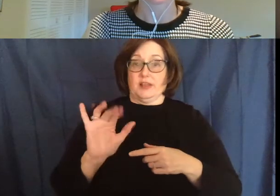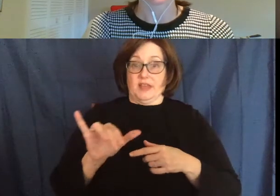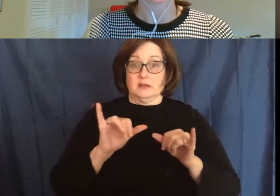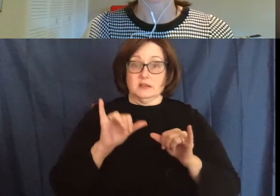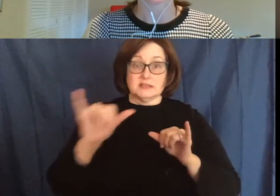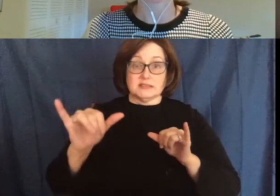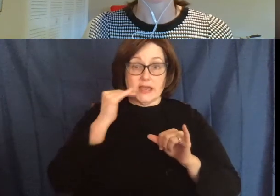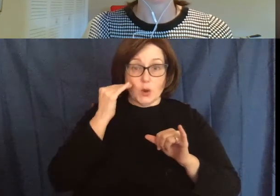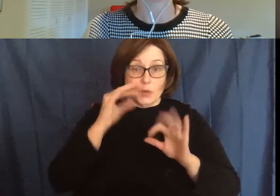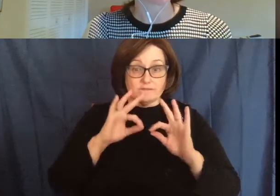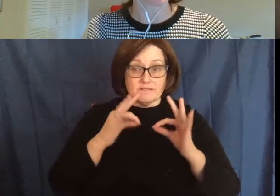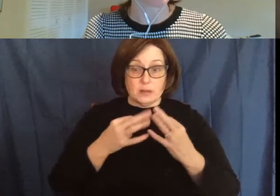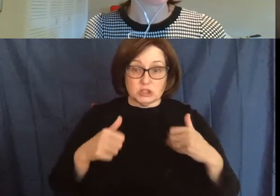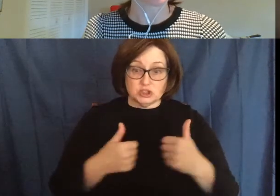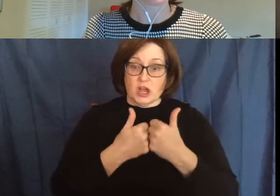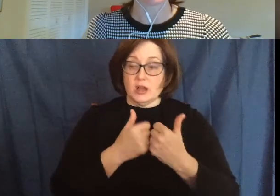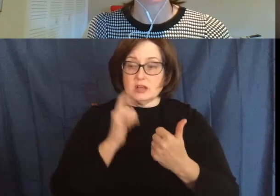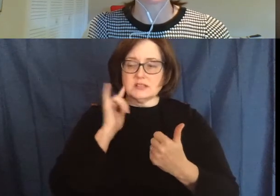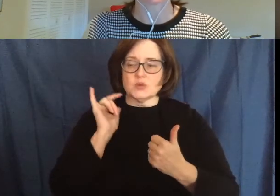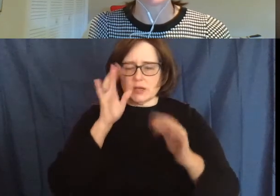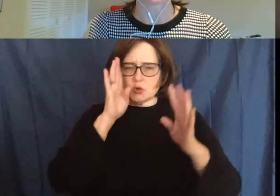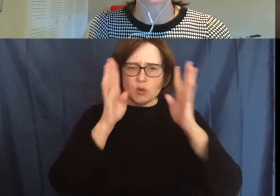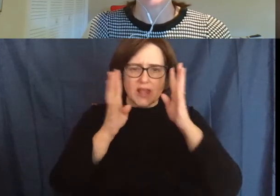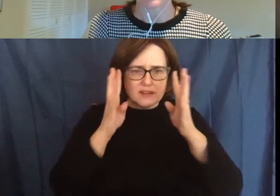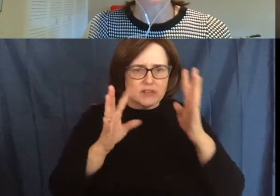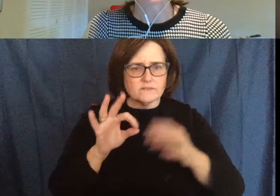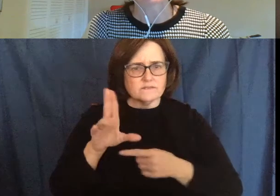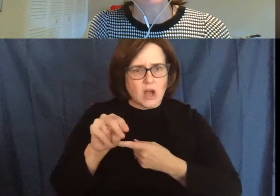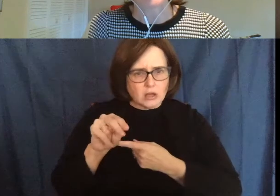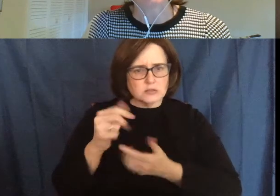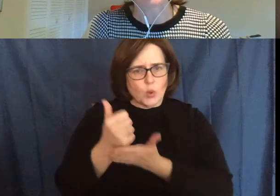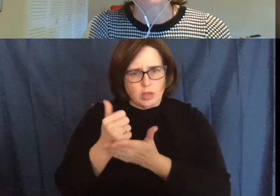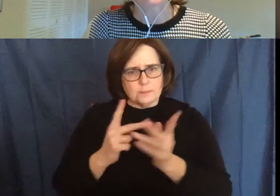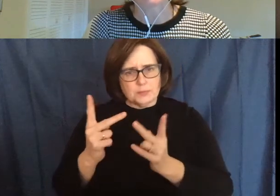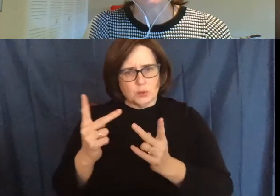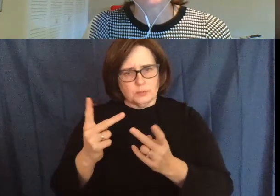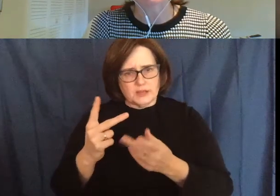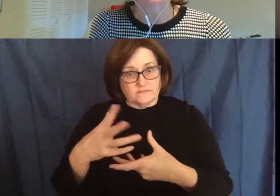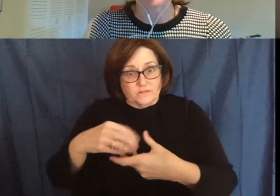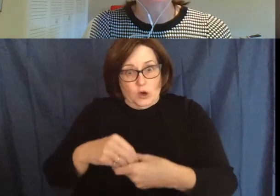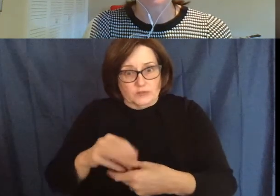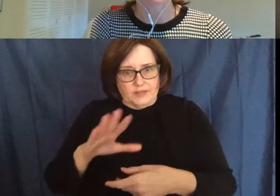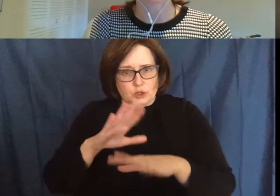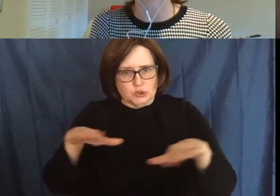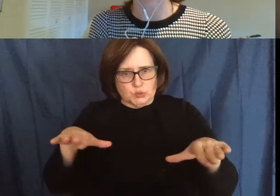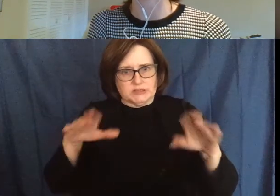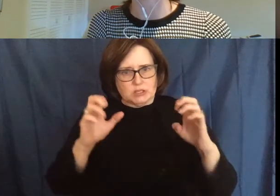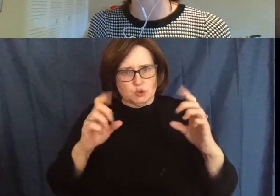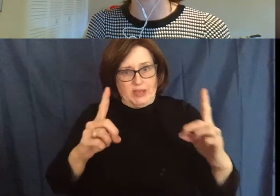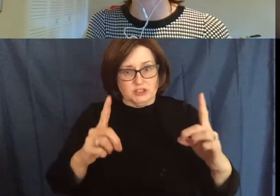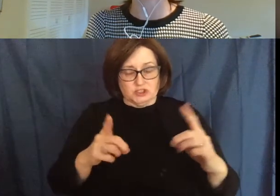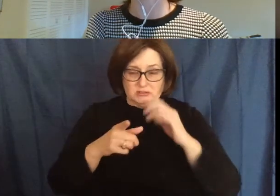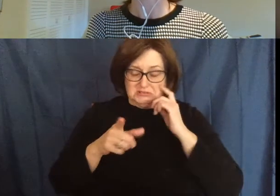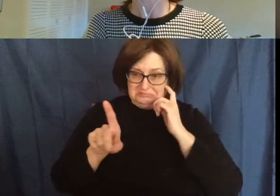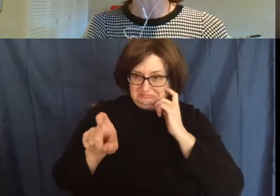like just such a creative and fun way to keep people engaged. I wonder if you've received feedback from your